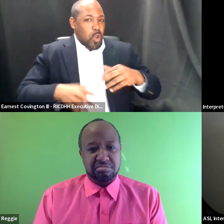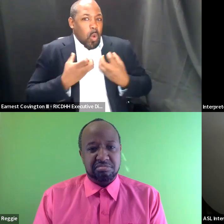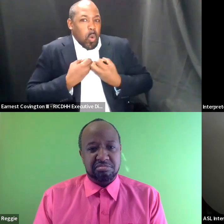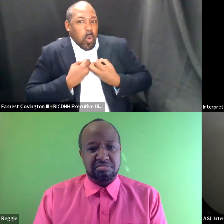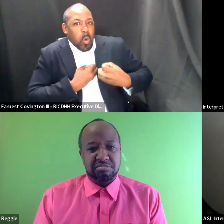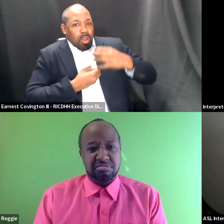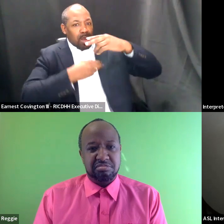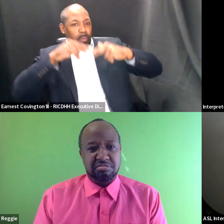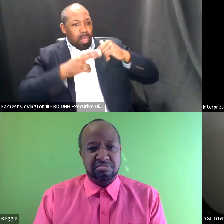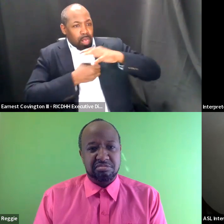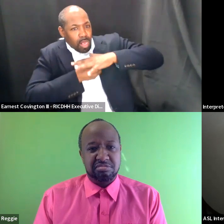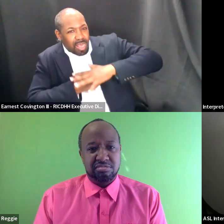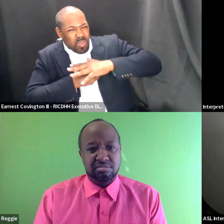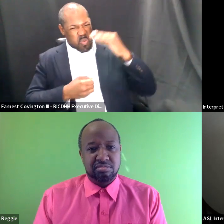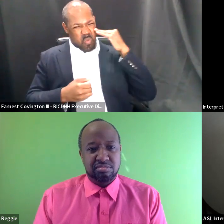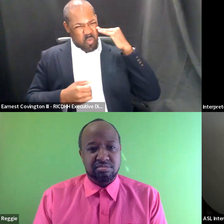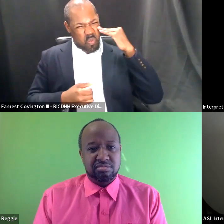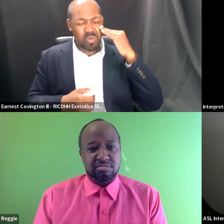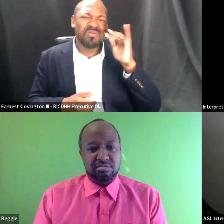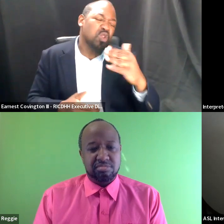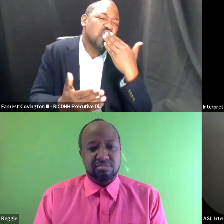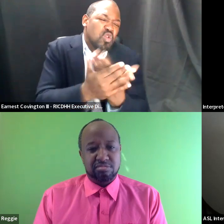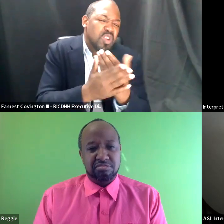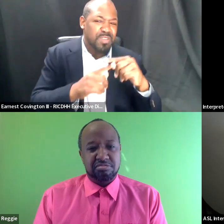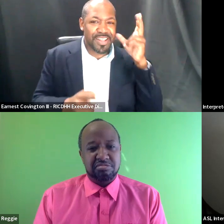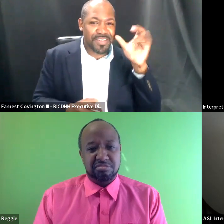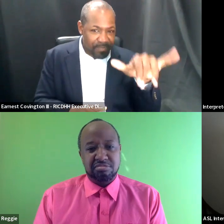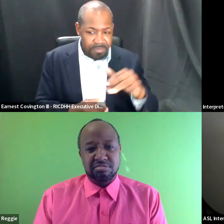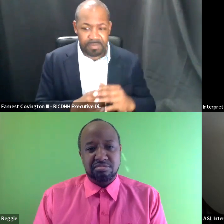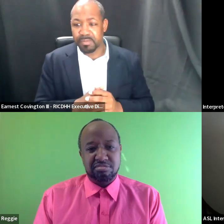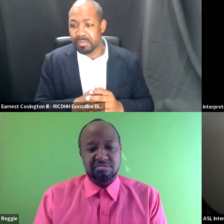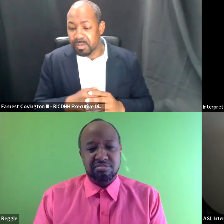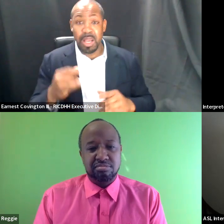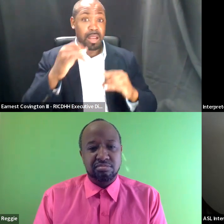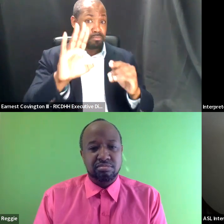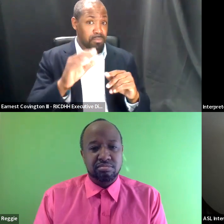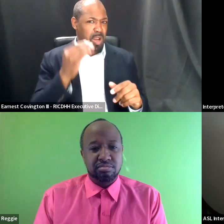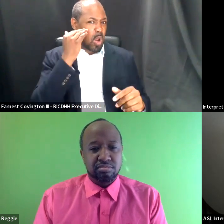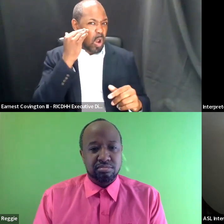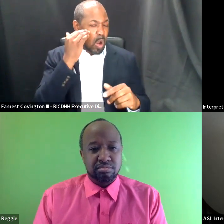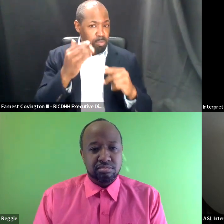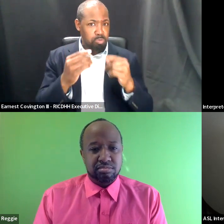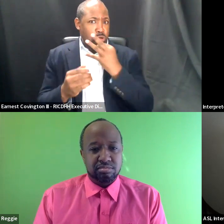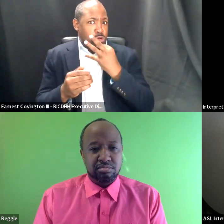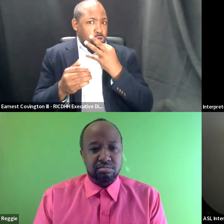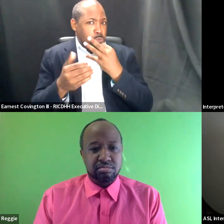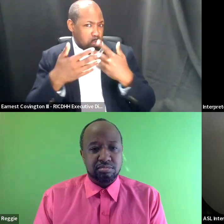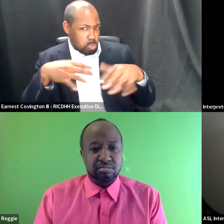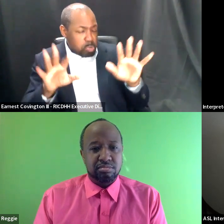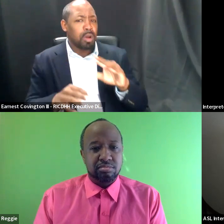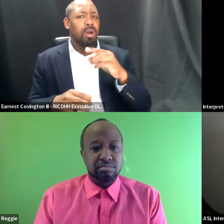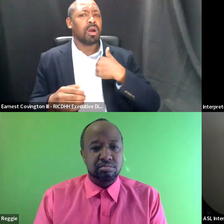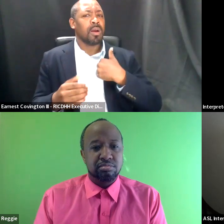everyone heal as well, to share these experiences and not sort of carry the burden of them. It's good to get it